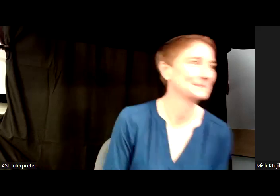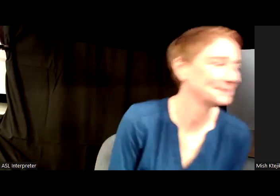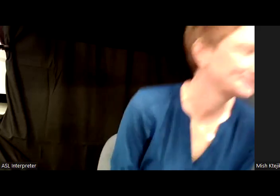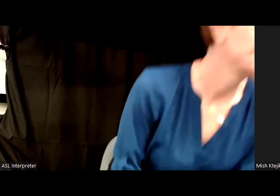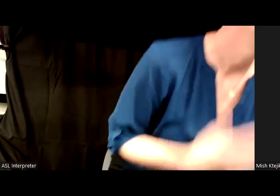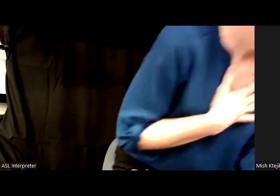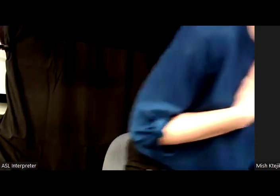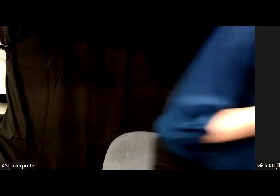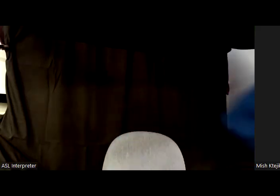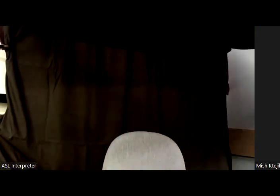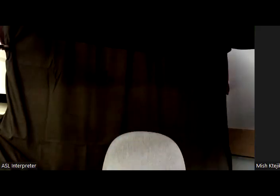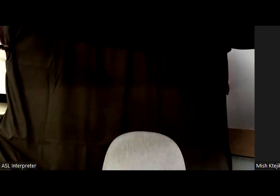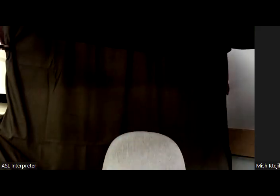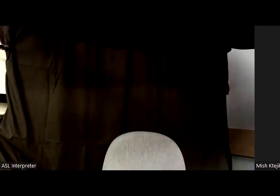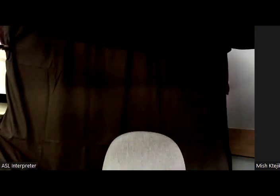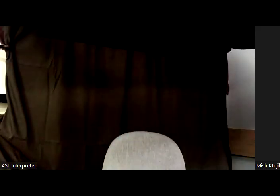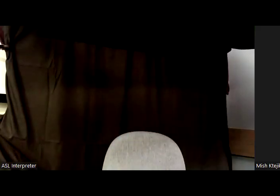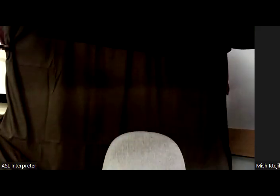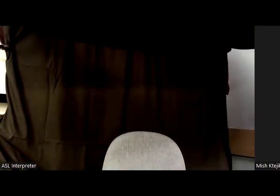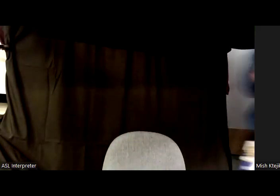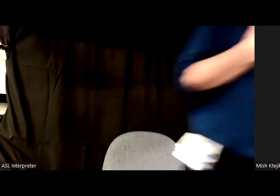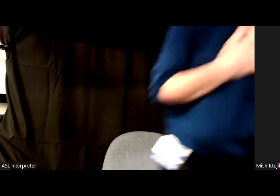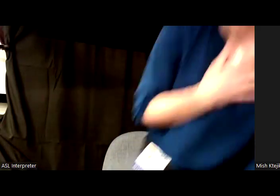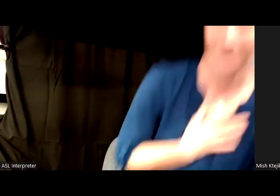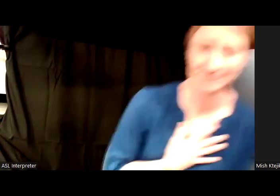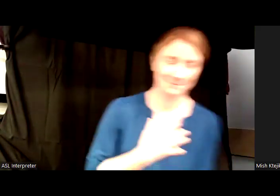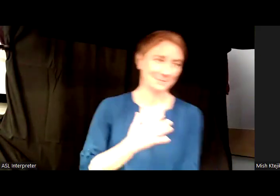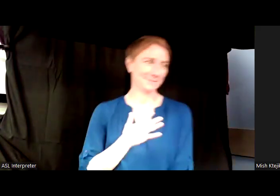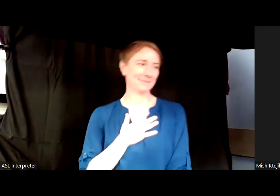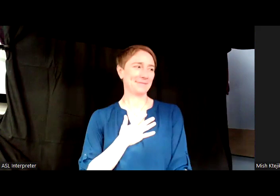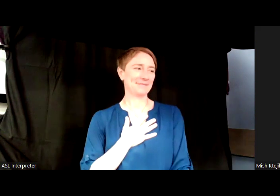up on the camera. Wait, stay.